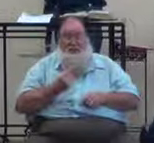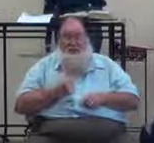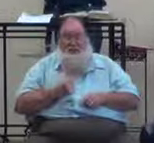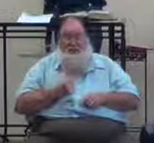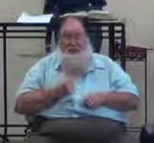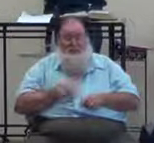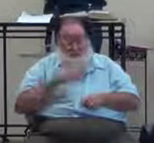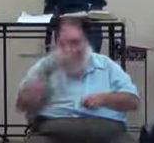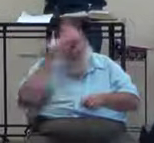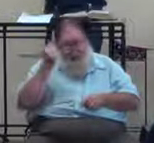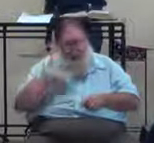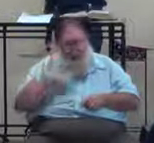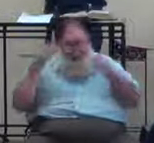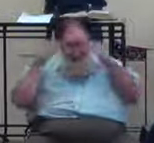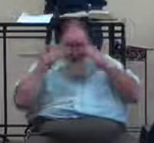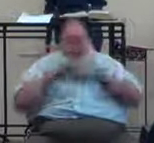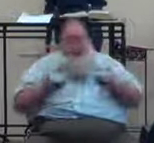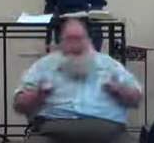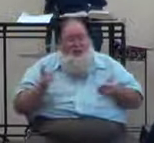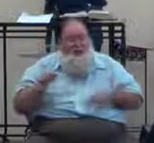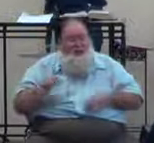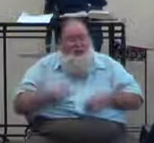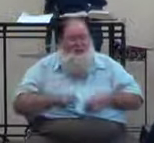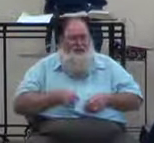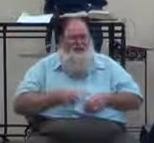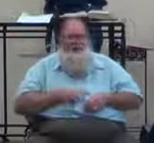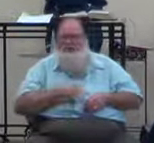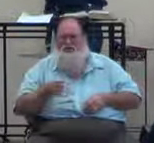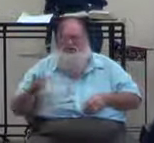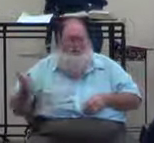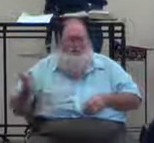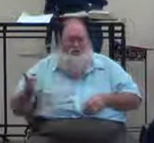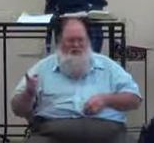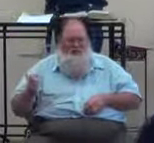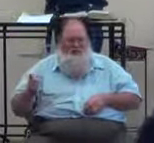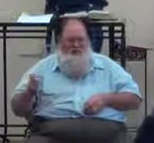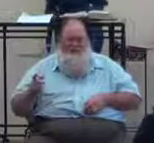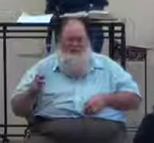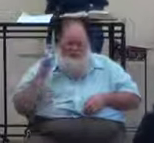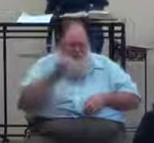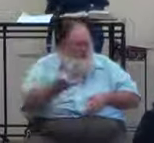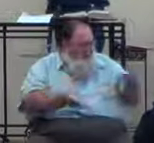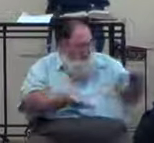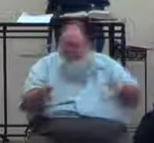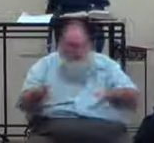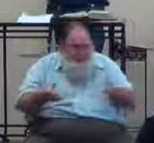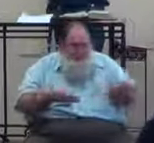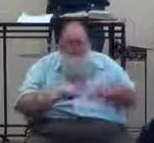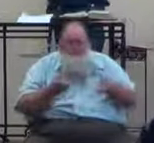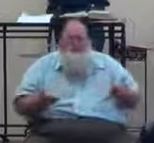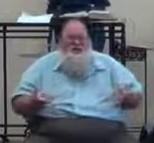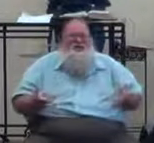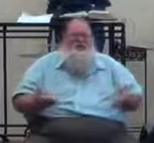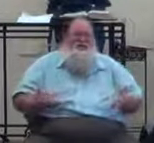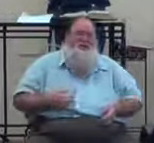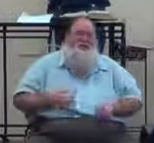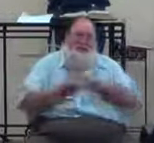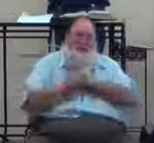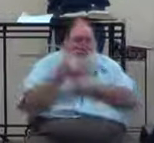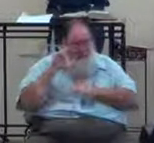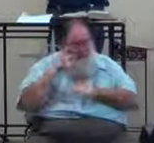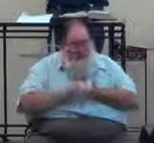do. And you guys all bombard me with different things. And I love you for that. I'm so glad Destiny